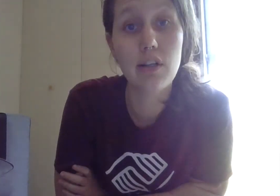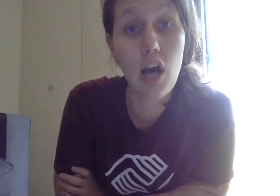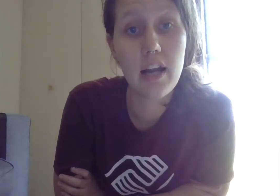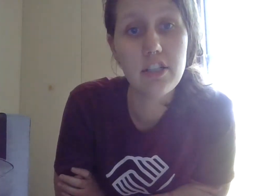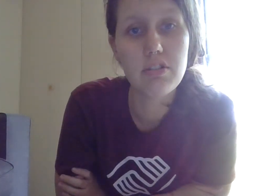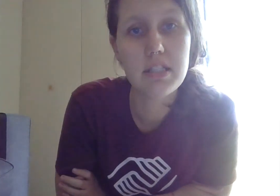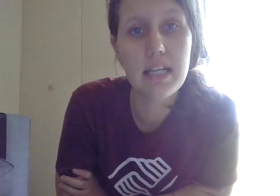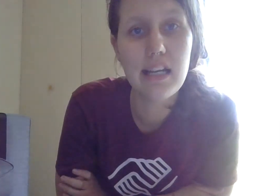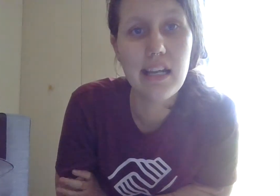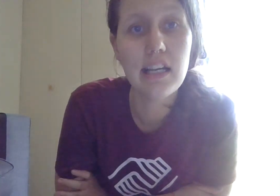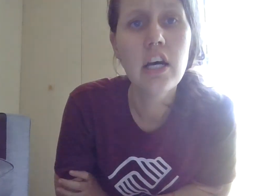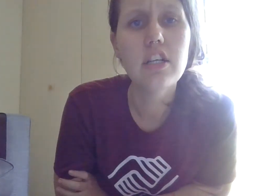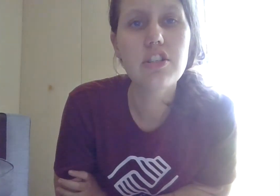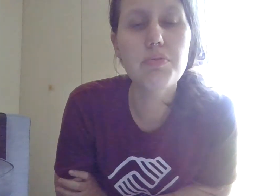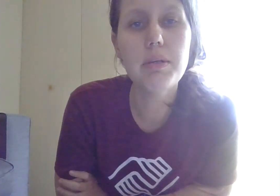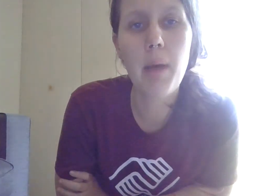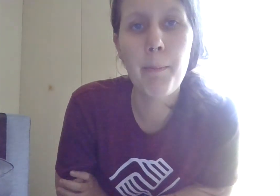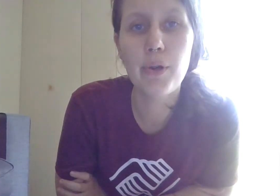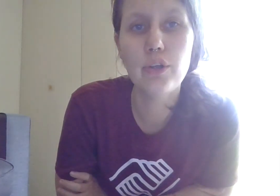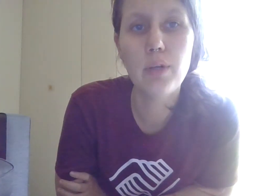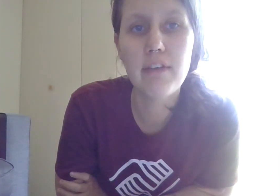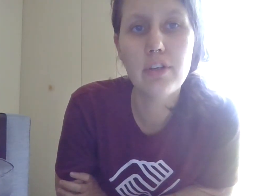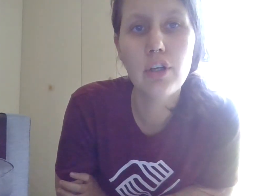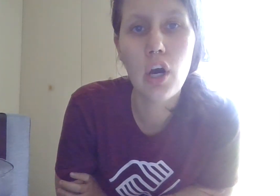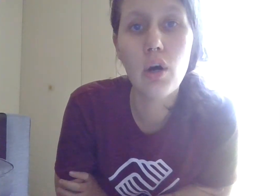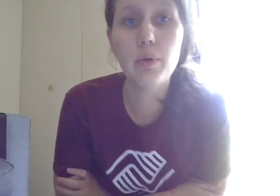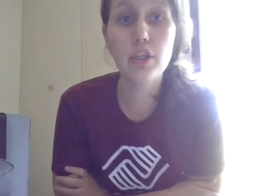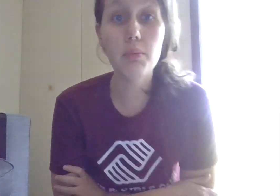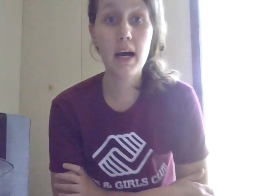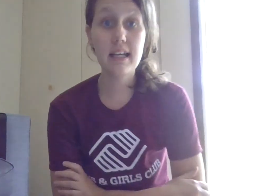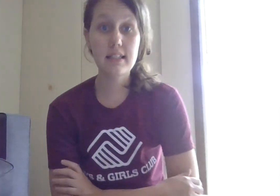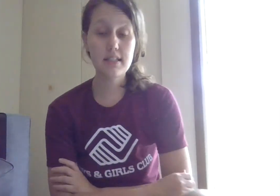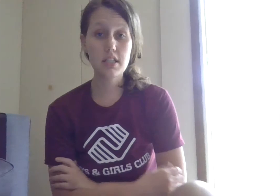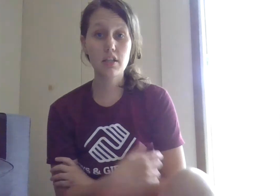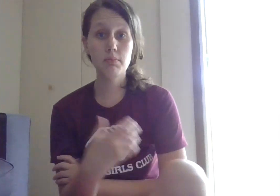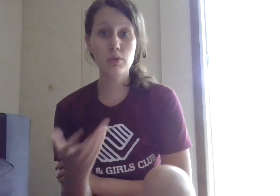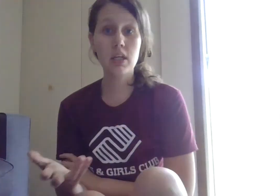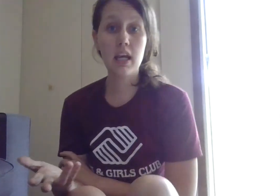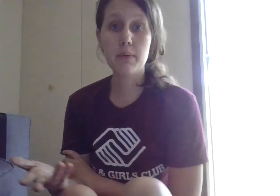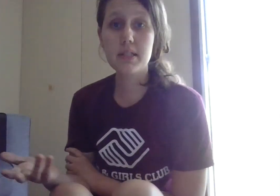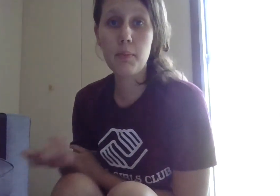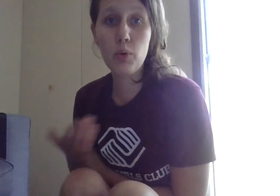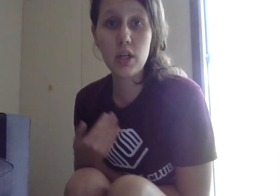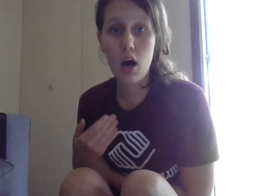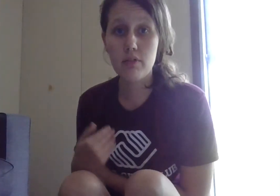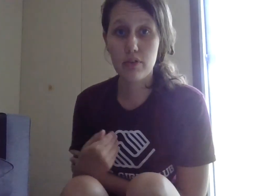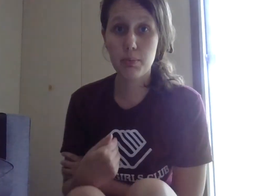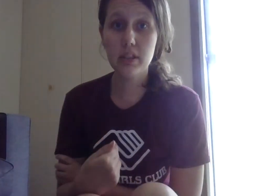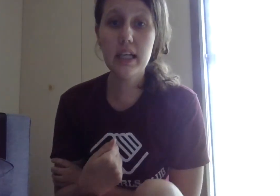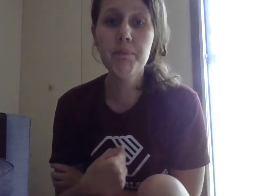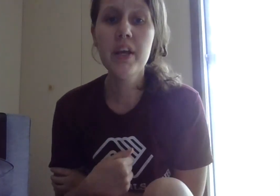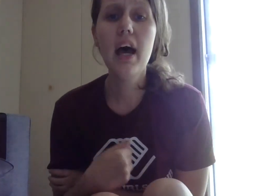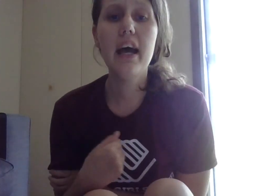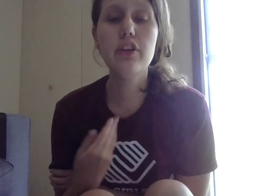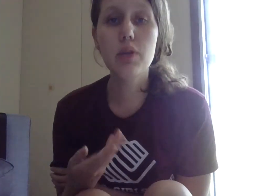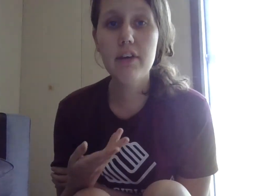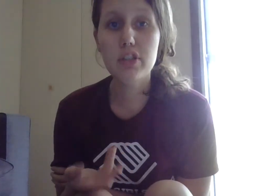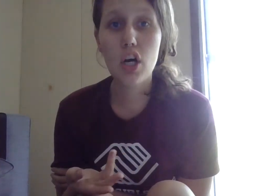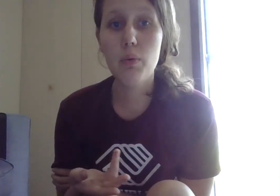not interested in, just remember you never know when you might need to communicate with someone non-verbally, and you never know when